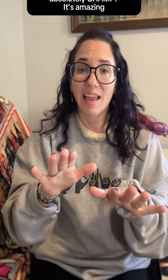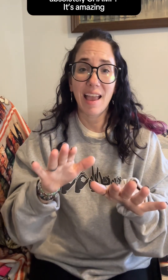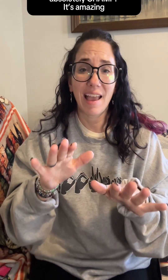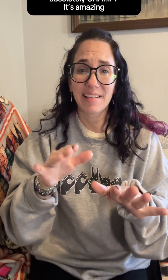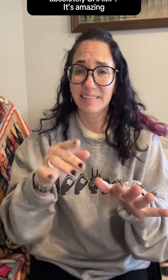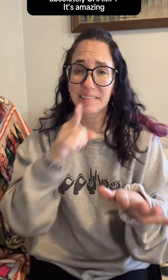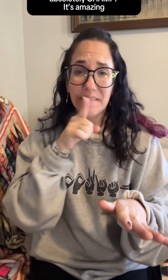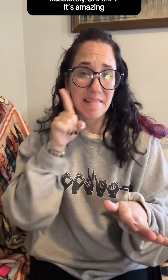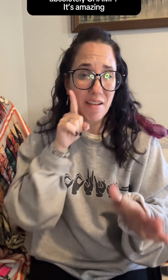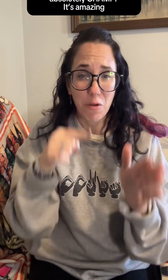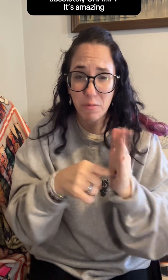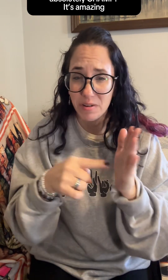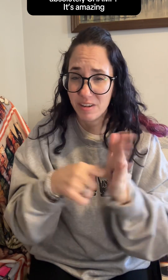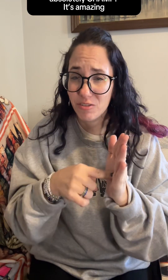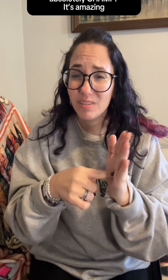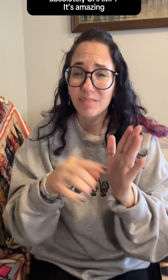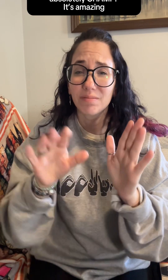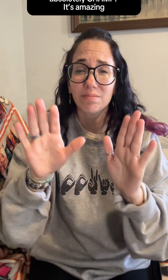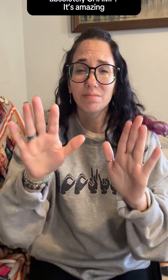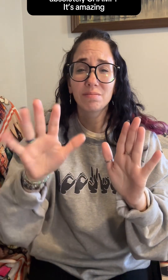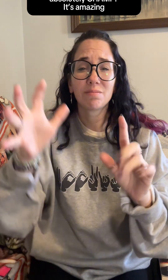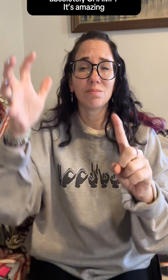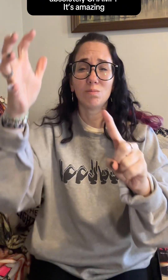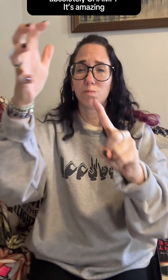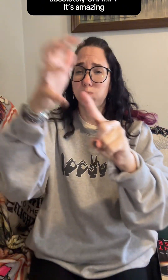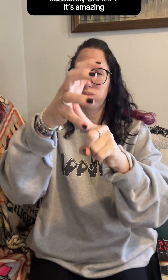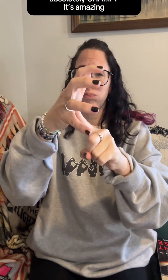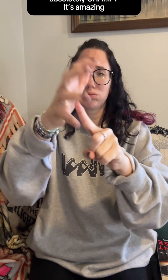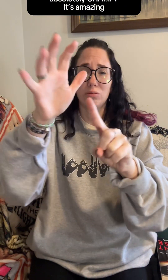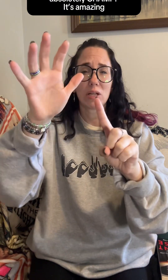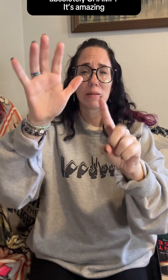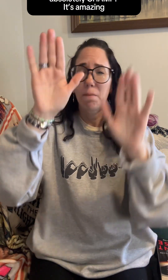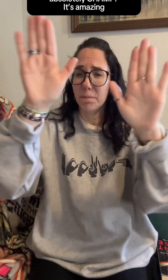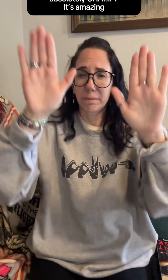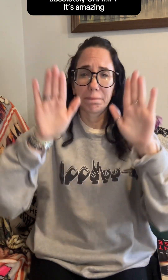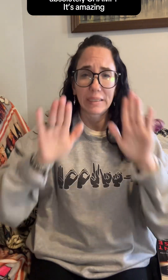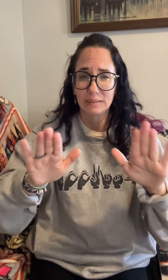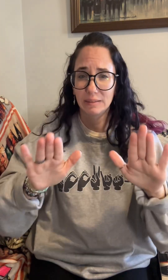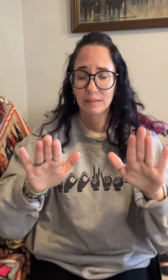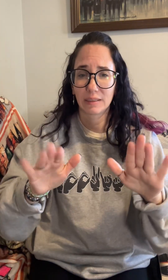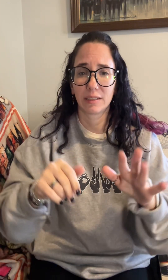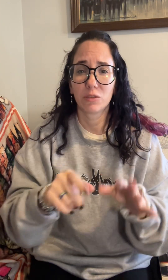deaf representation is absolutely champ. It is amazing.